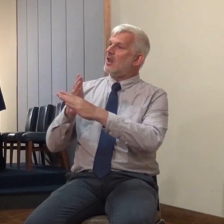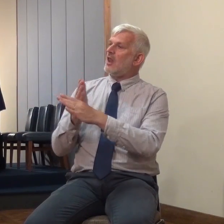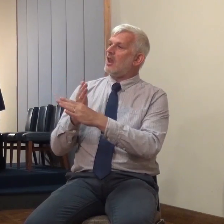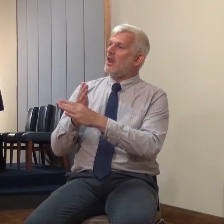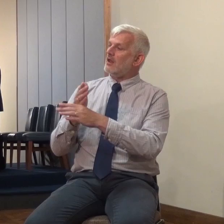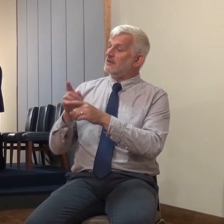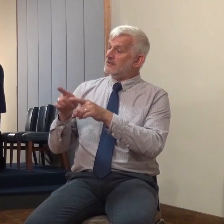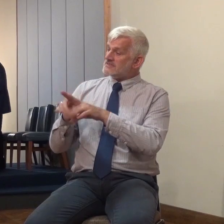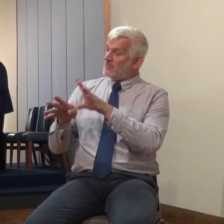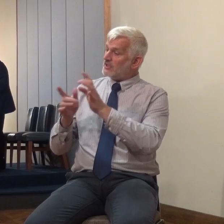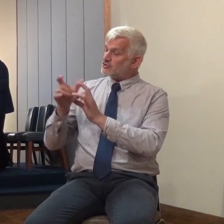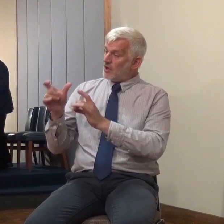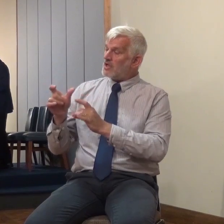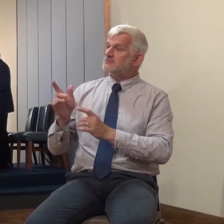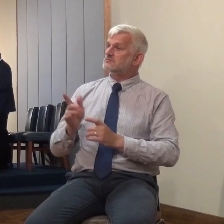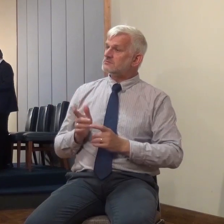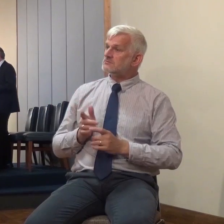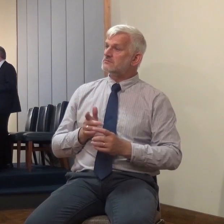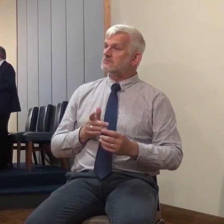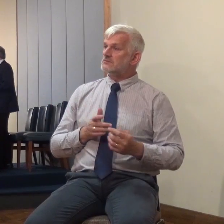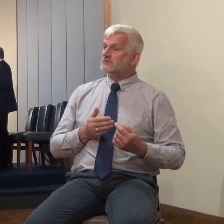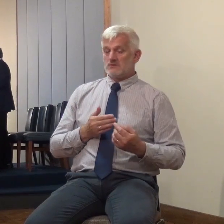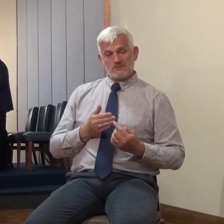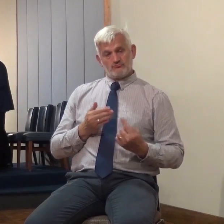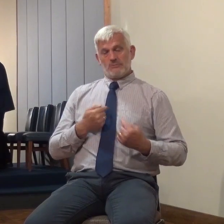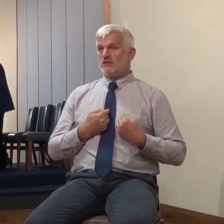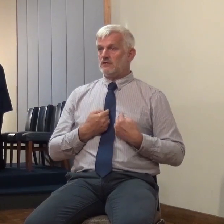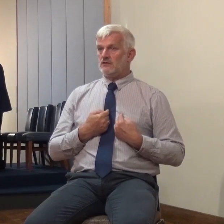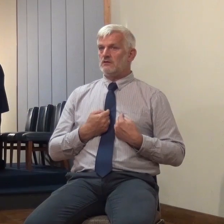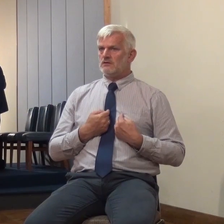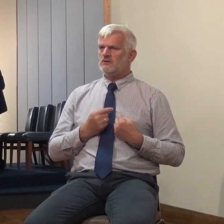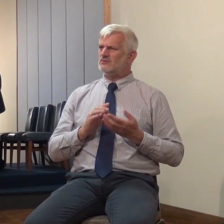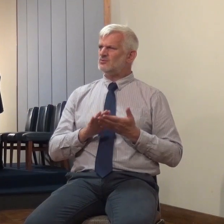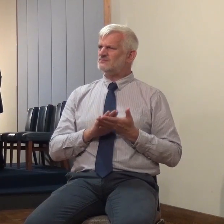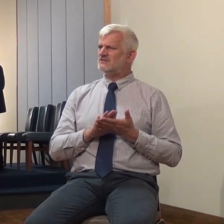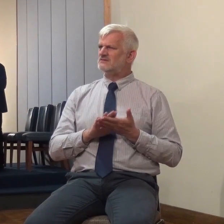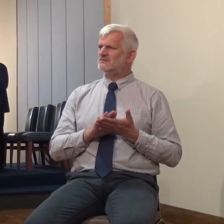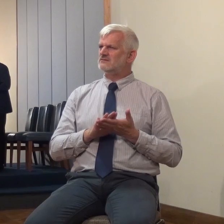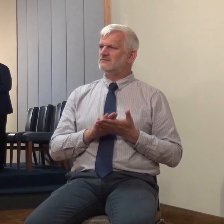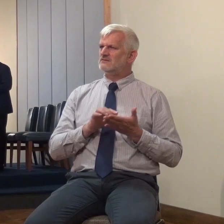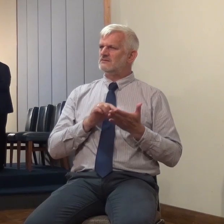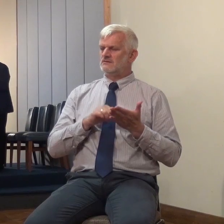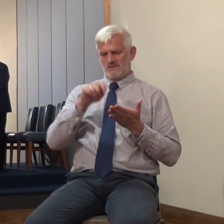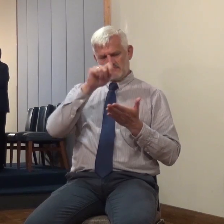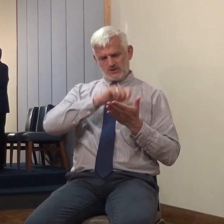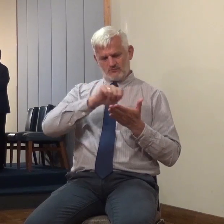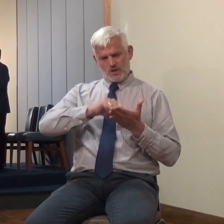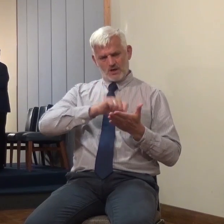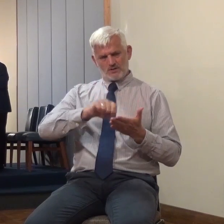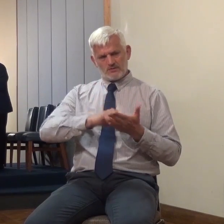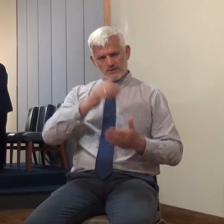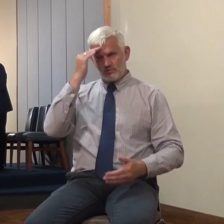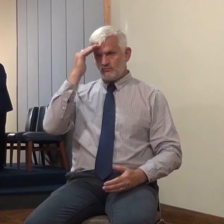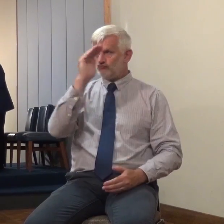as Christ Jesus." It is possible that in this passage in Galatians chapter 4, we're hearing